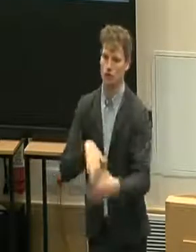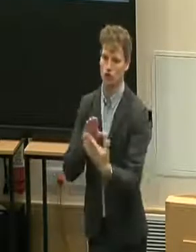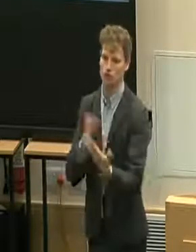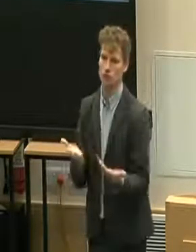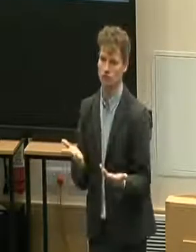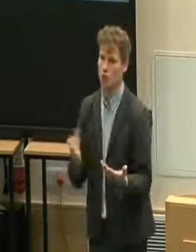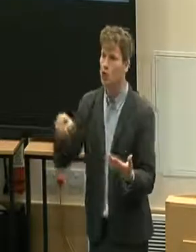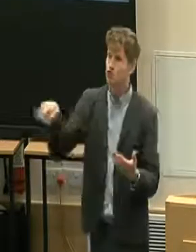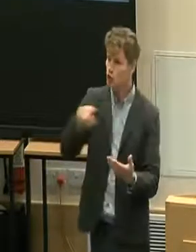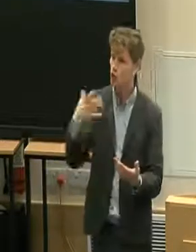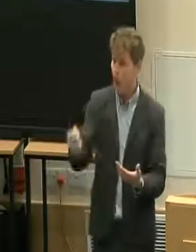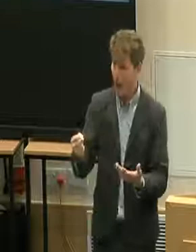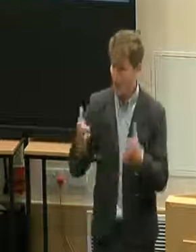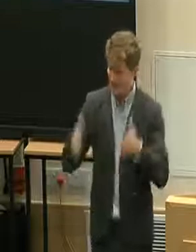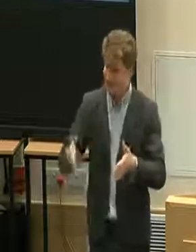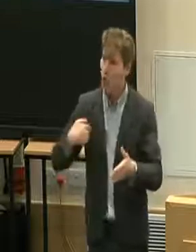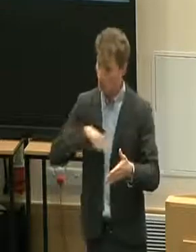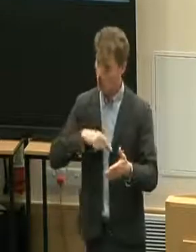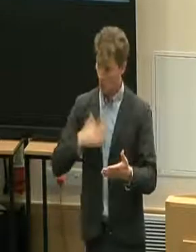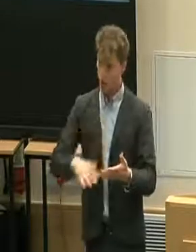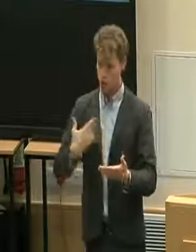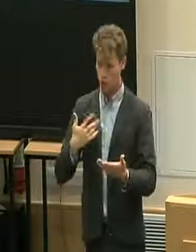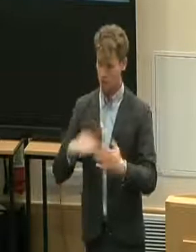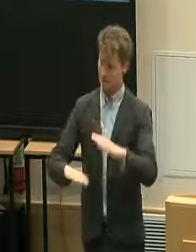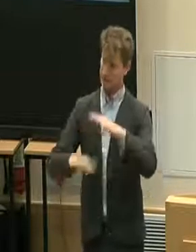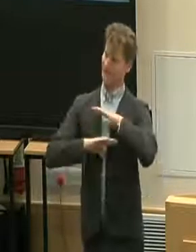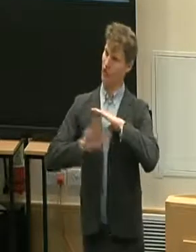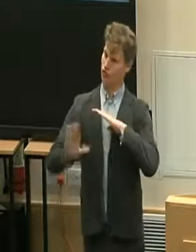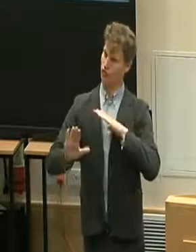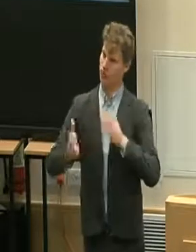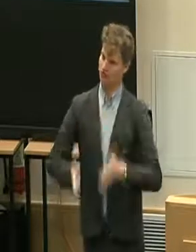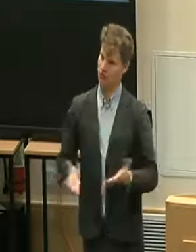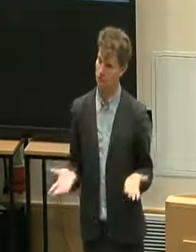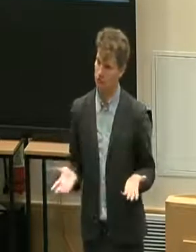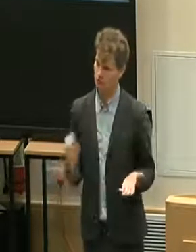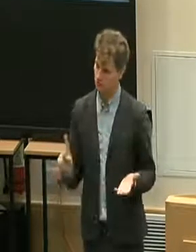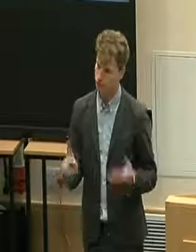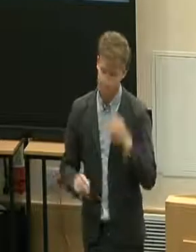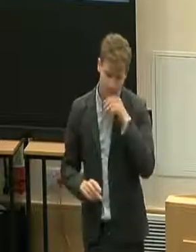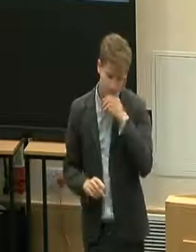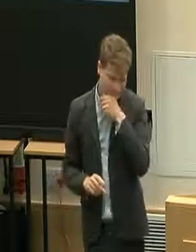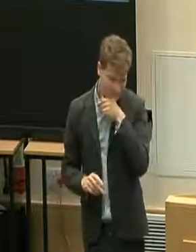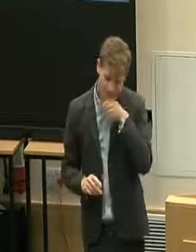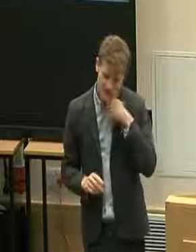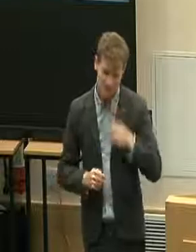Another very dominant approach to dealing with